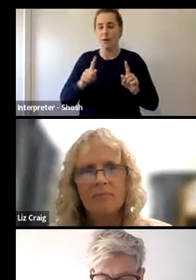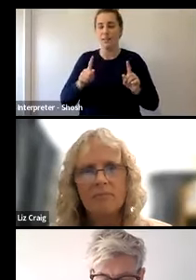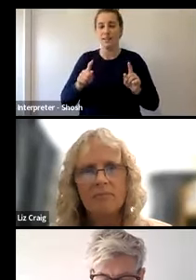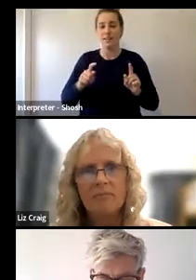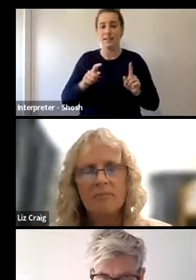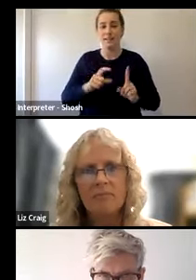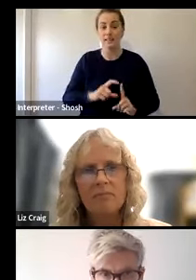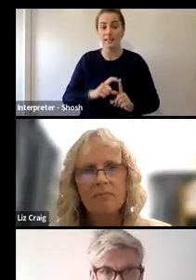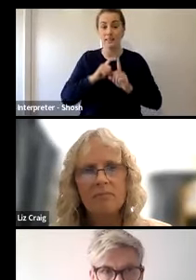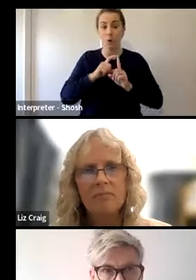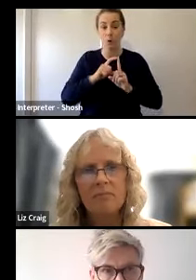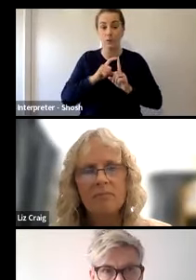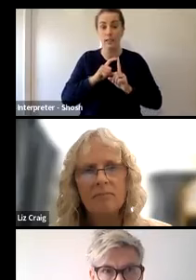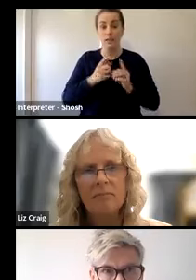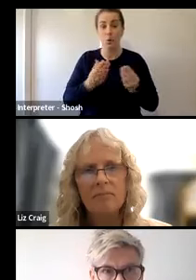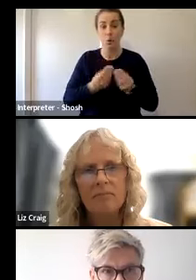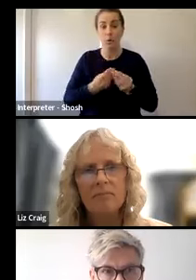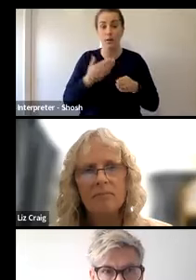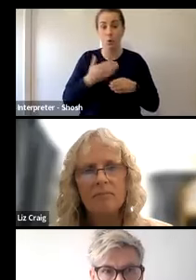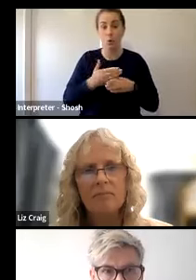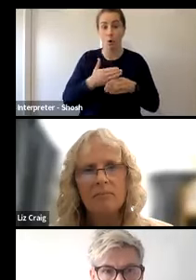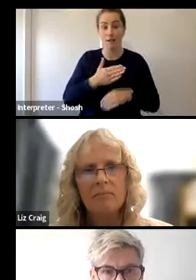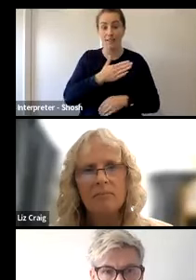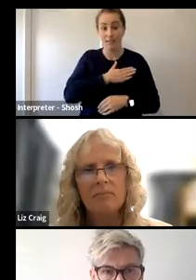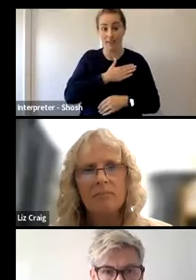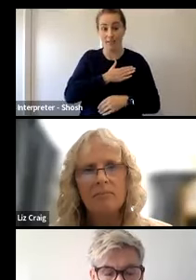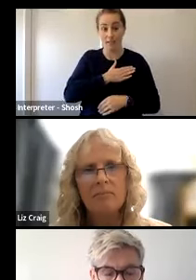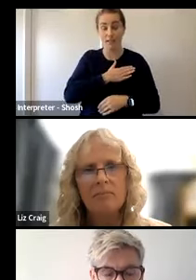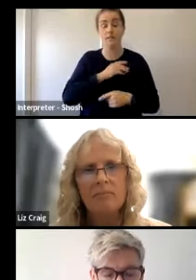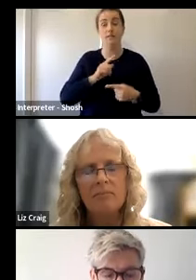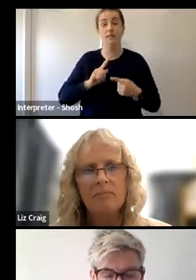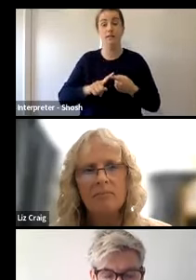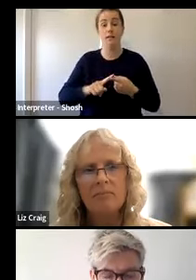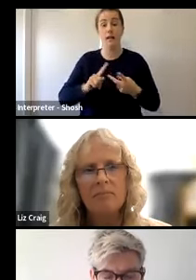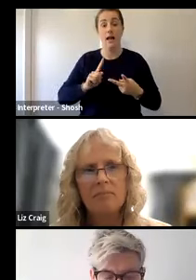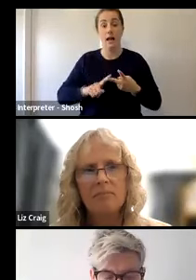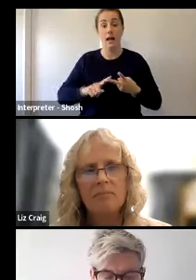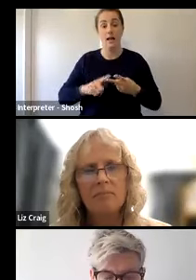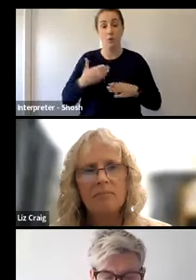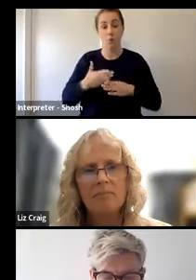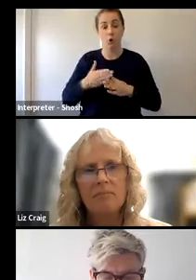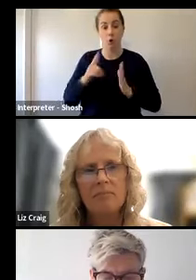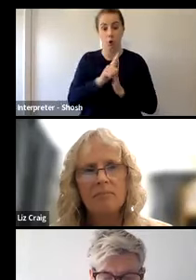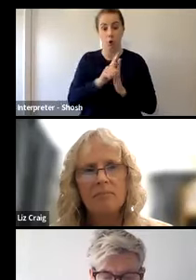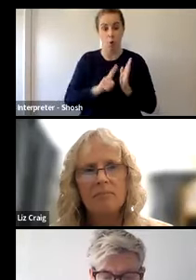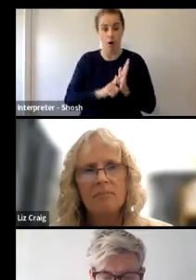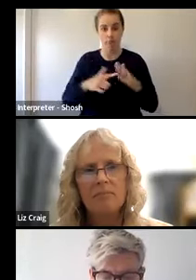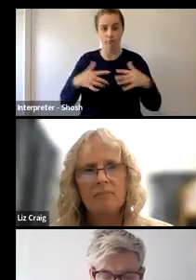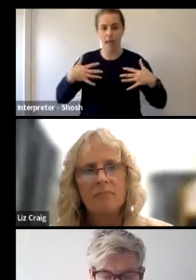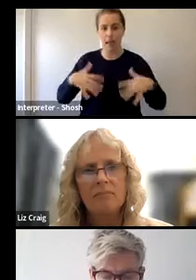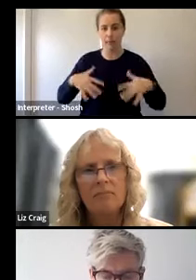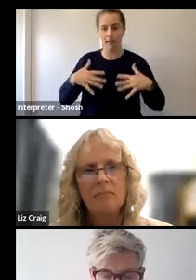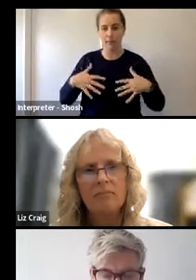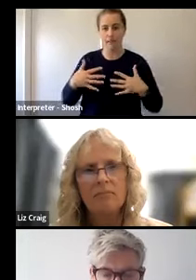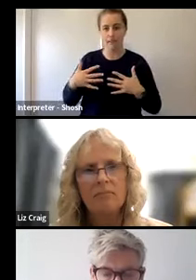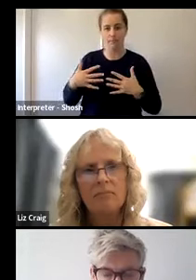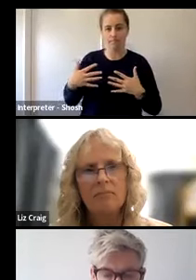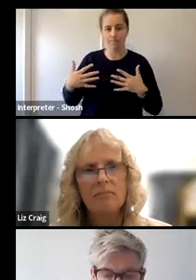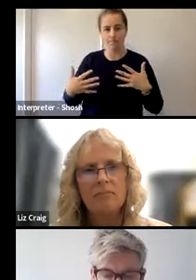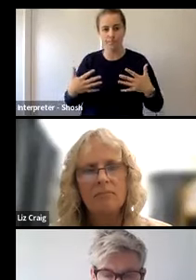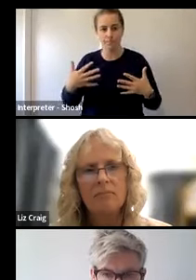difficulty with work safety and work laws and epilepsy, and the